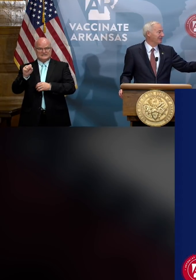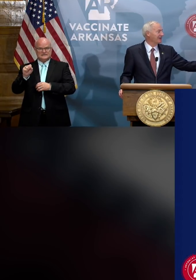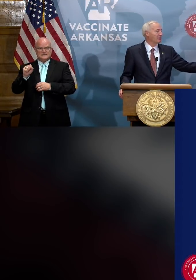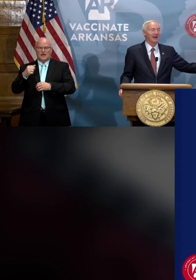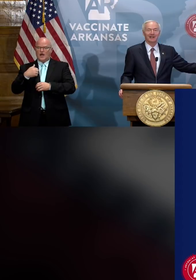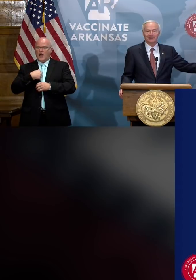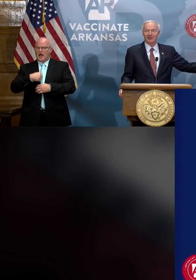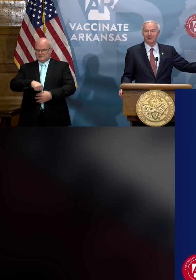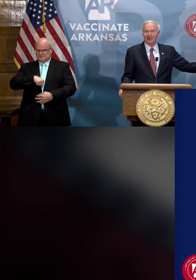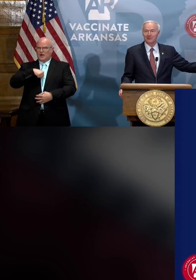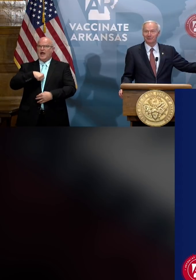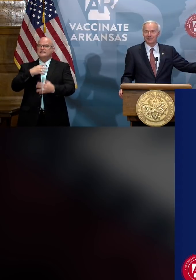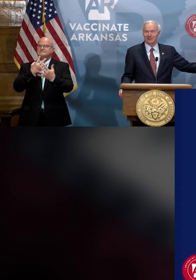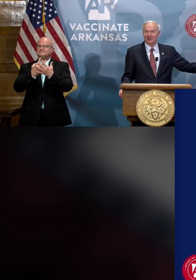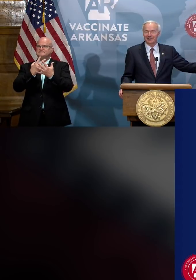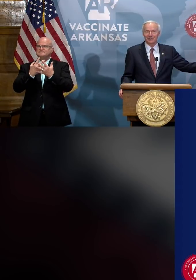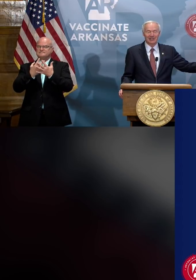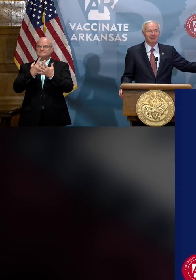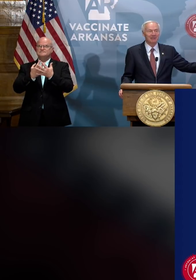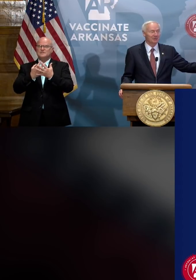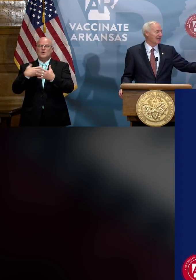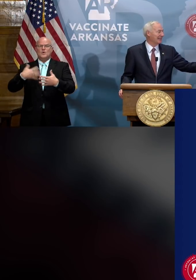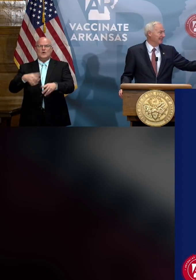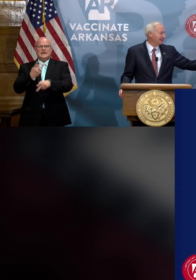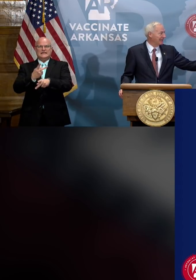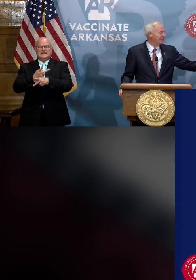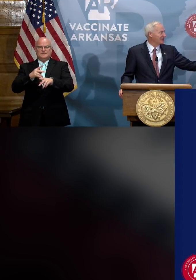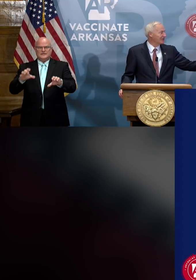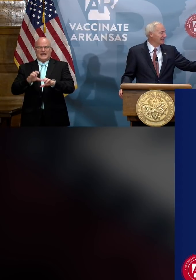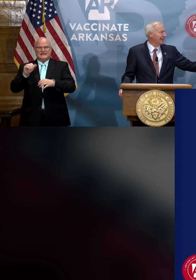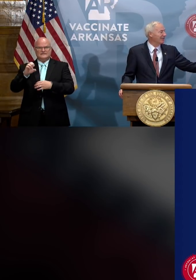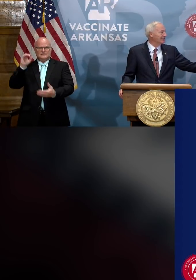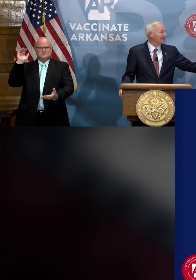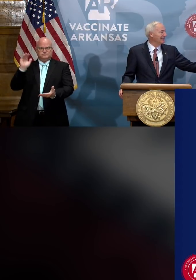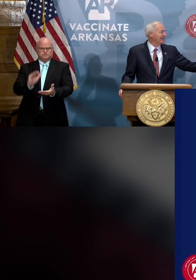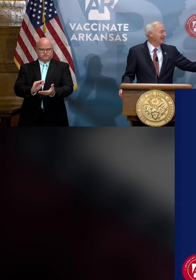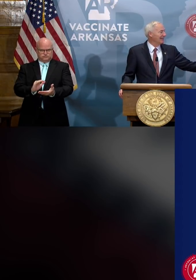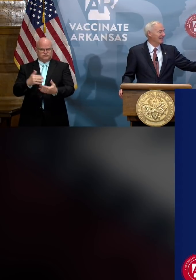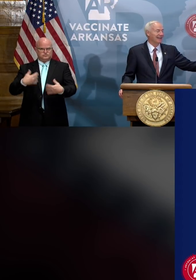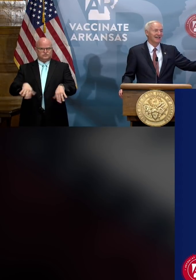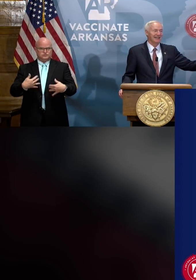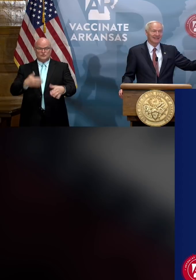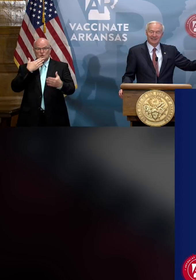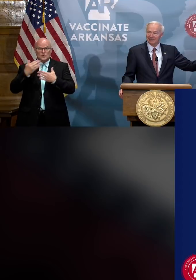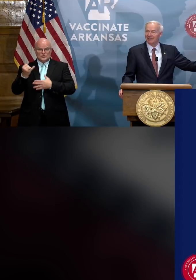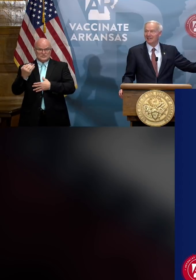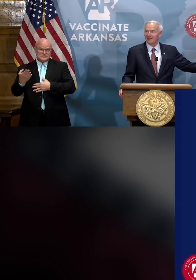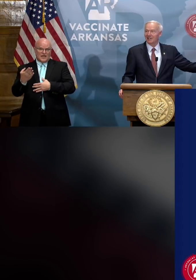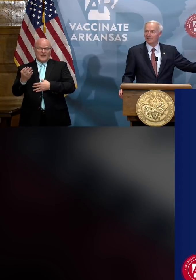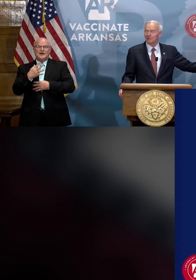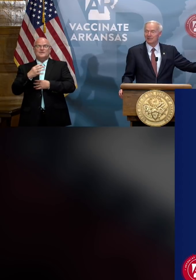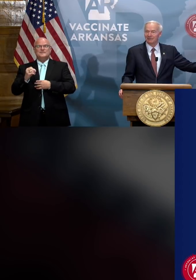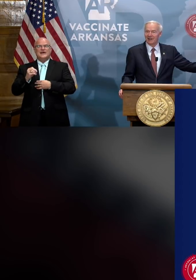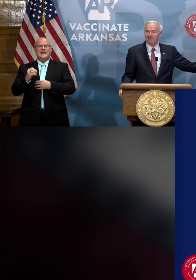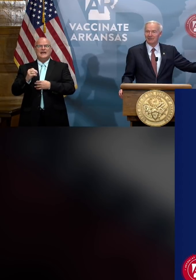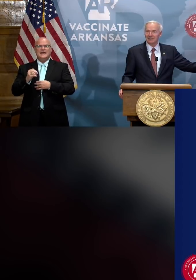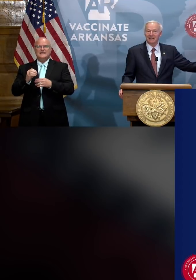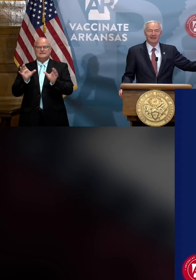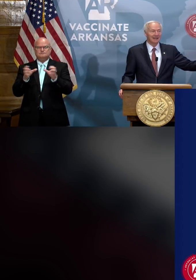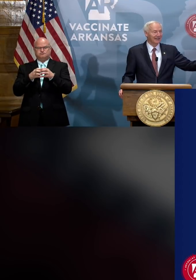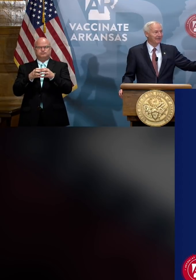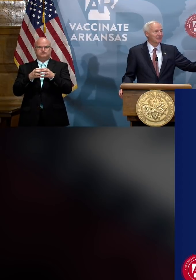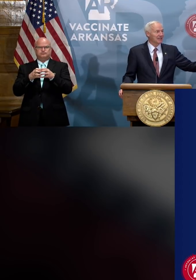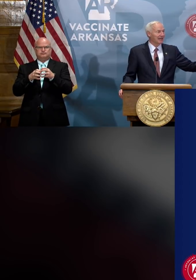I am very proud of our correctional facilities, keeping those active cases down in an enclosed